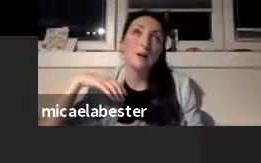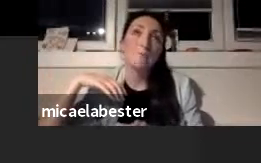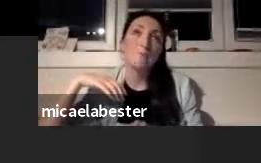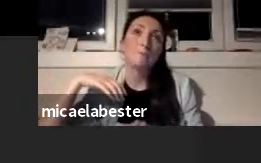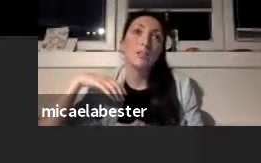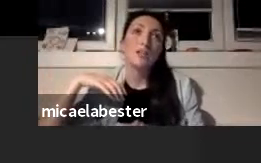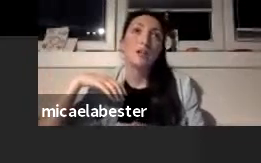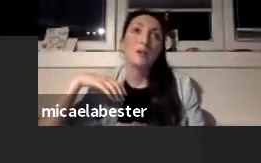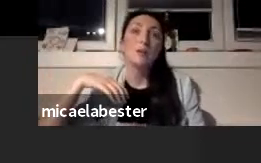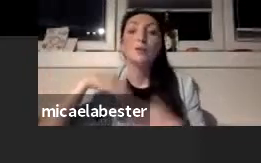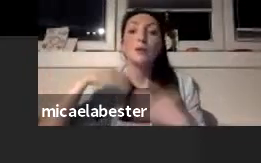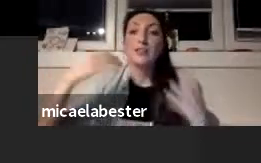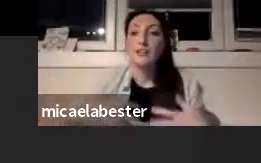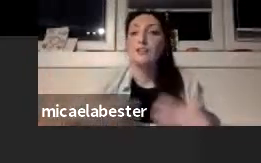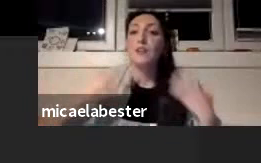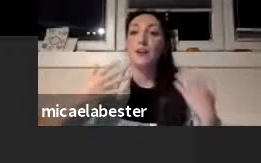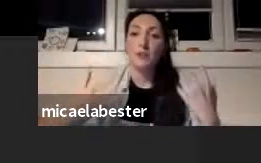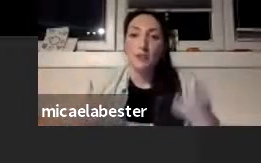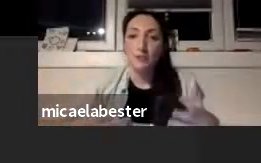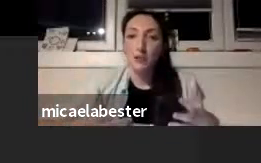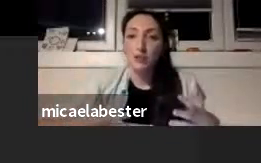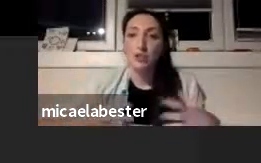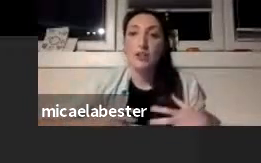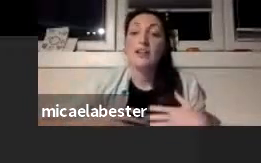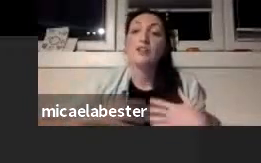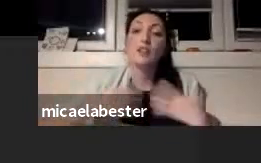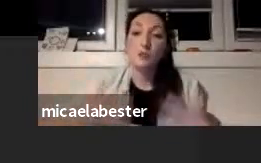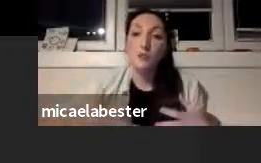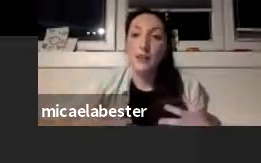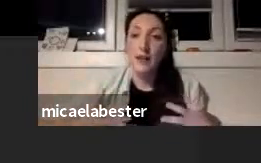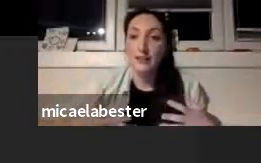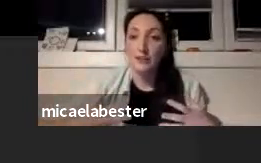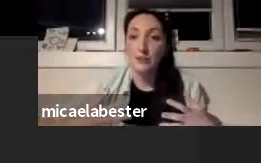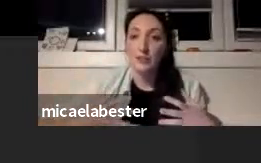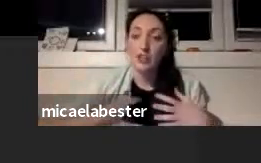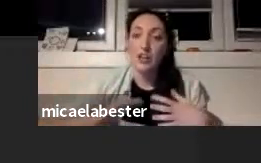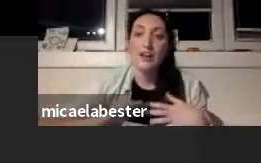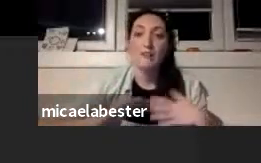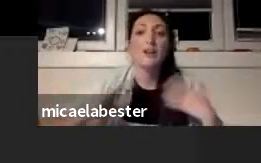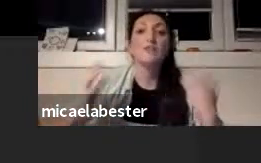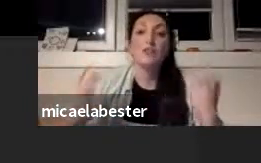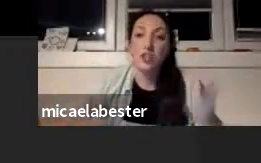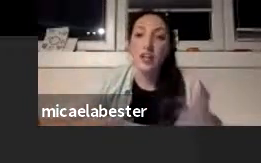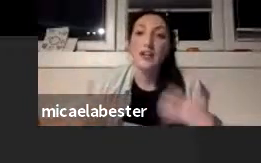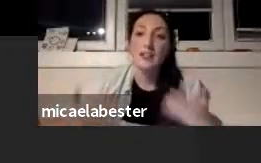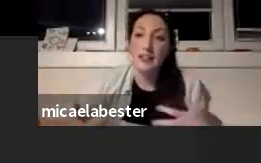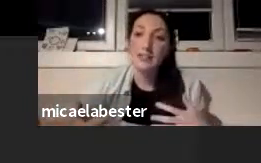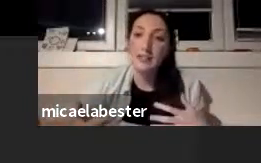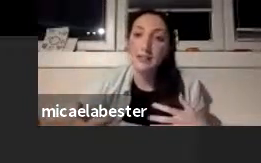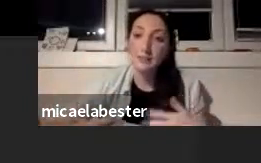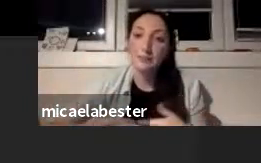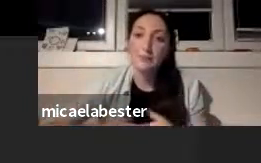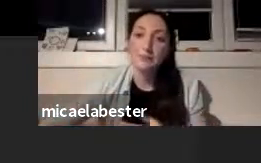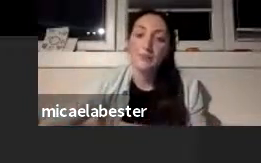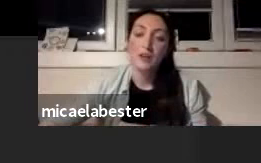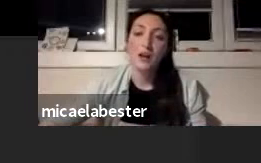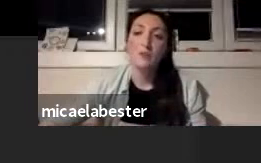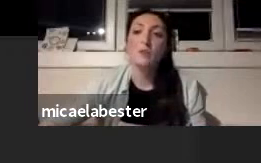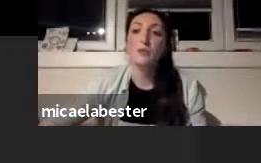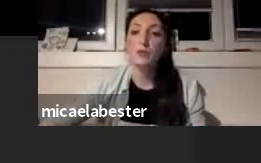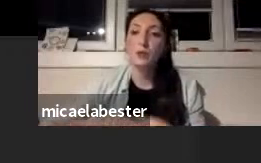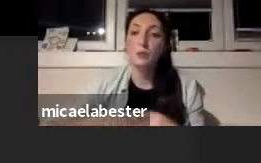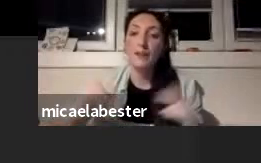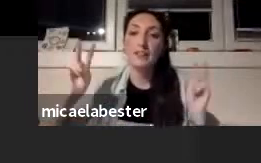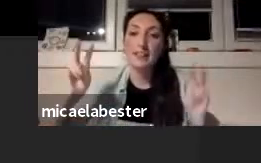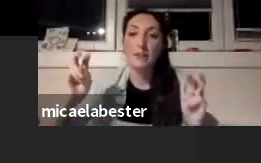means people who identify with deaf culture and use sign language and have kind of a shared identity.